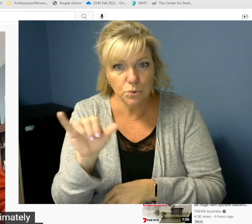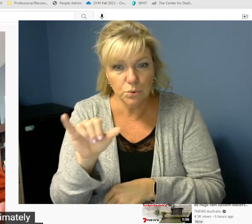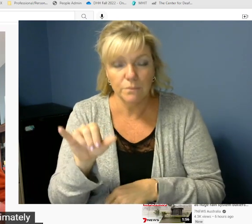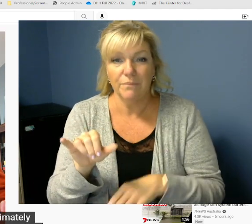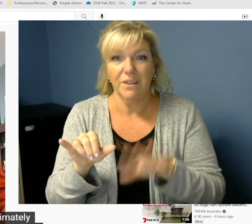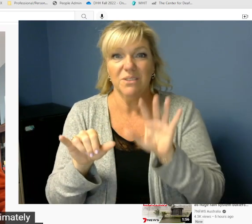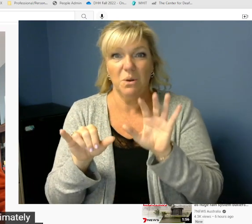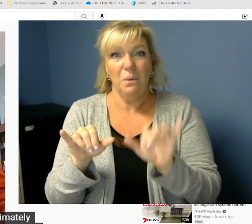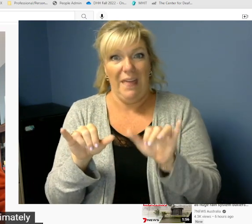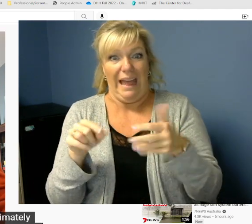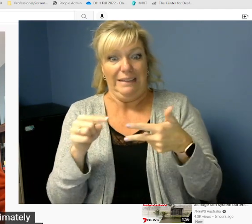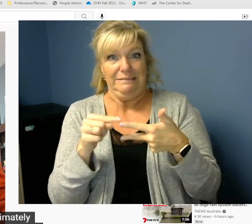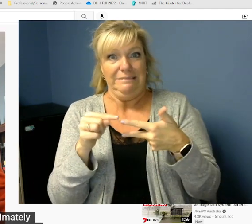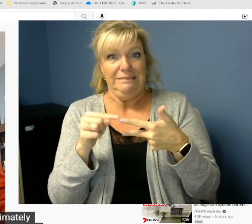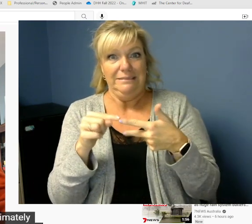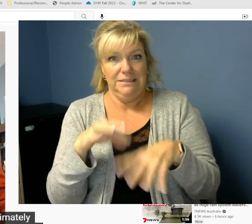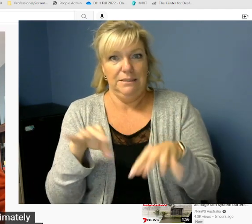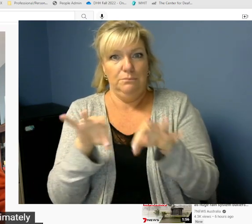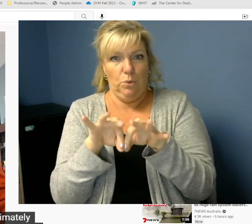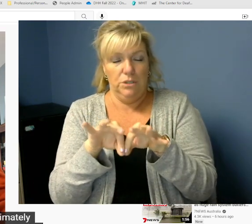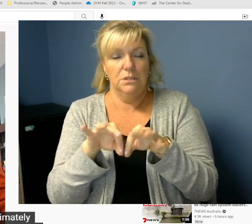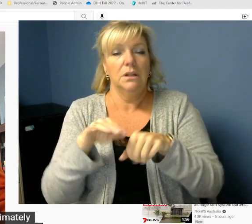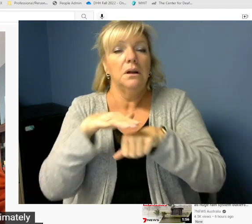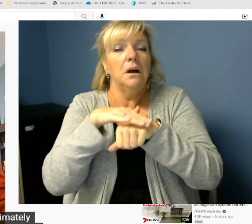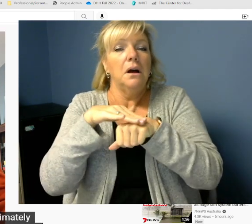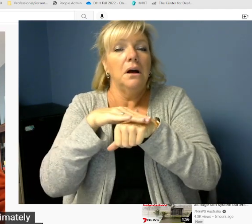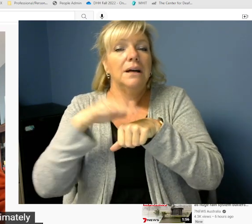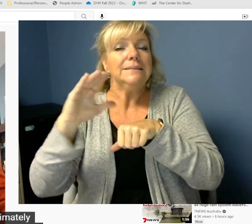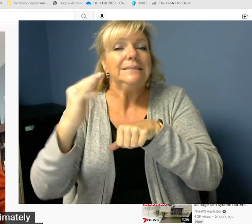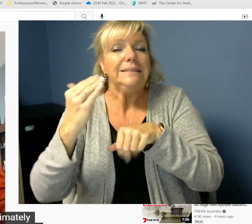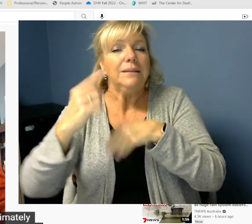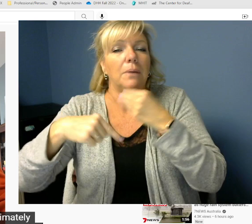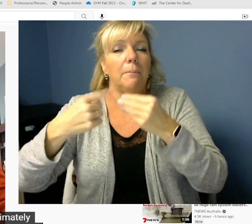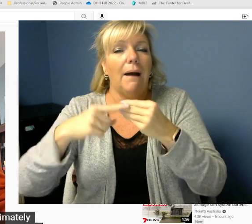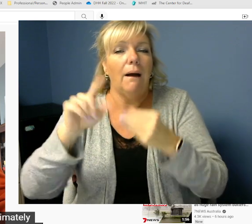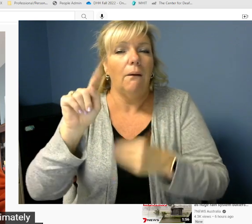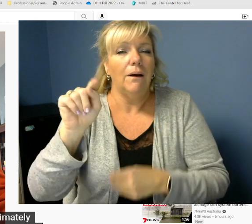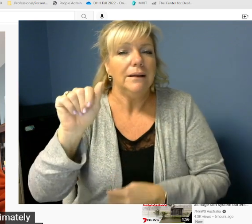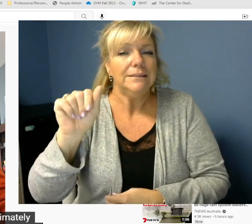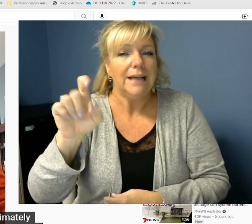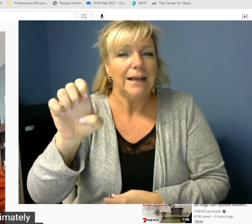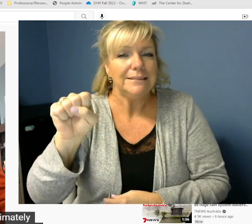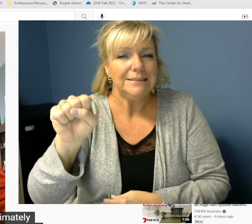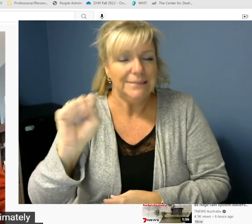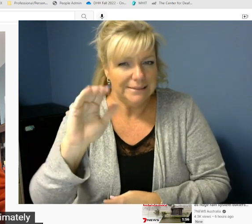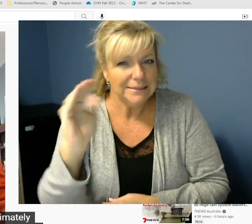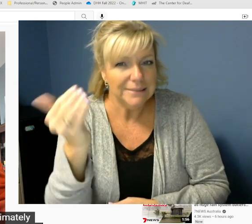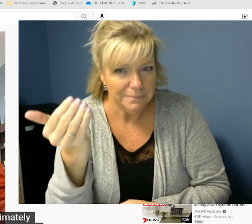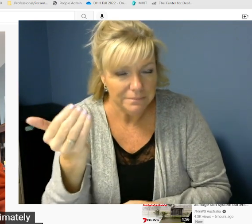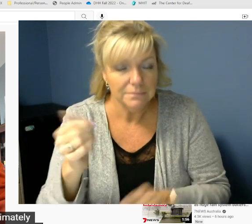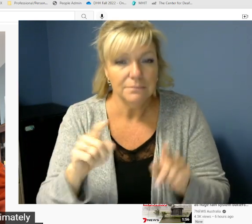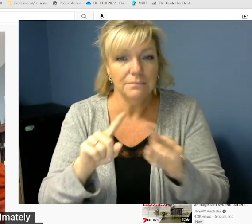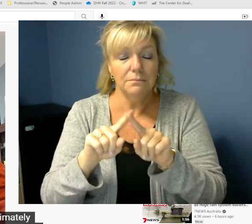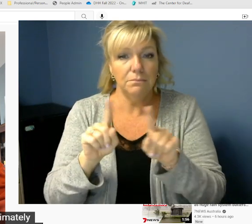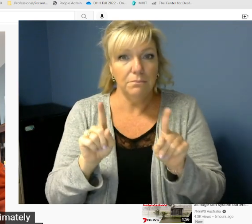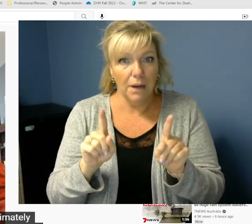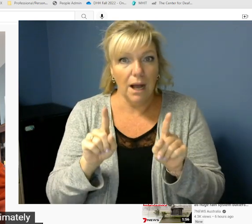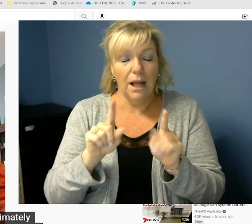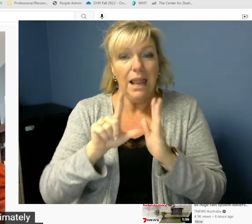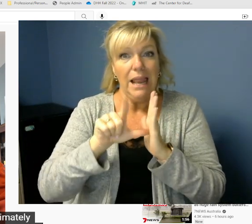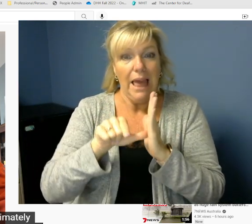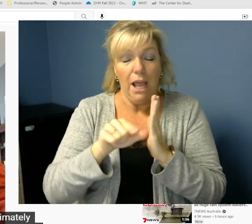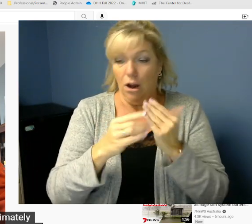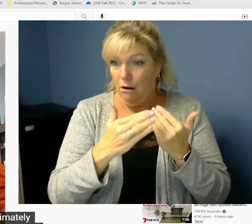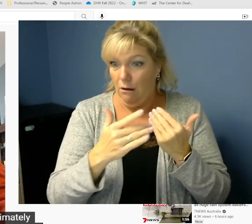because on the surface, it's about taxes, but ultimately it has some significant